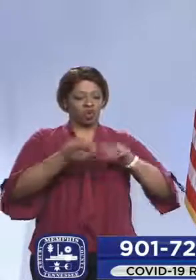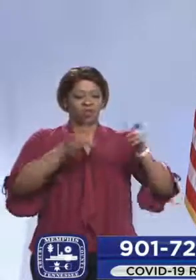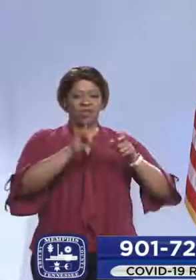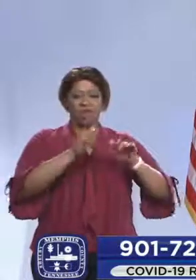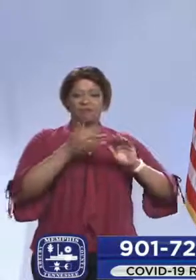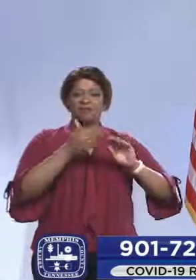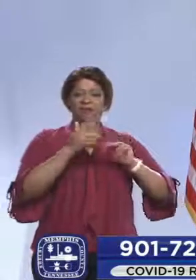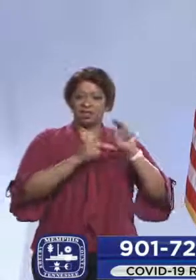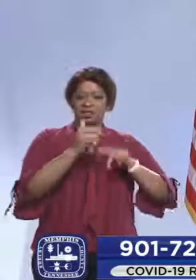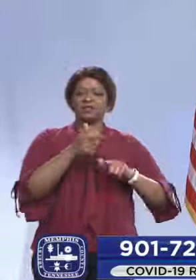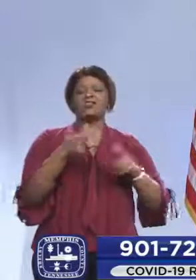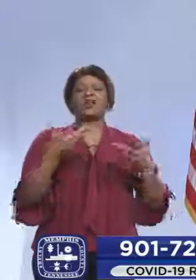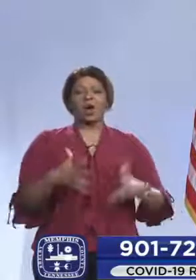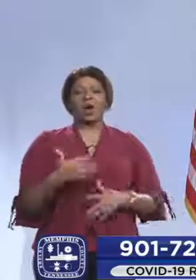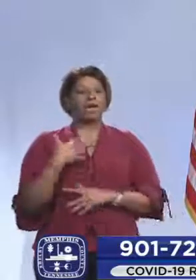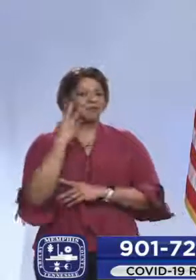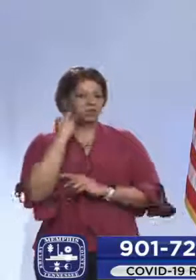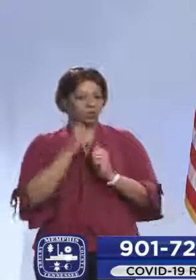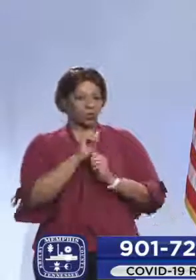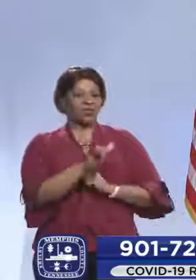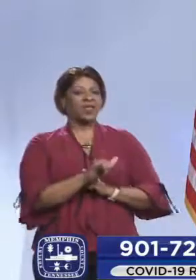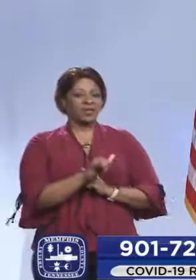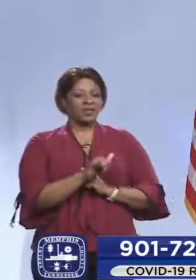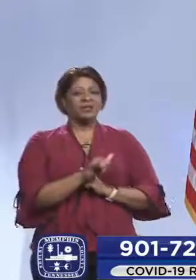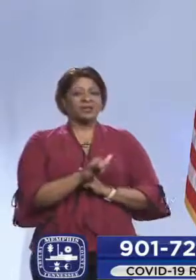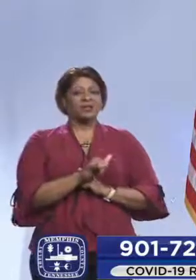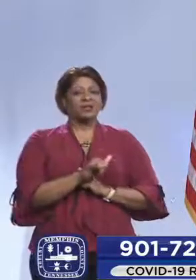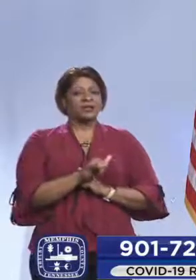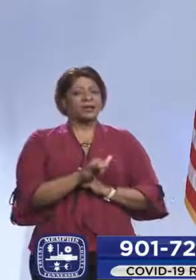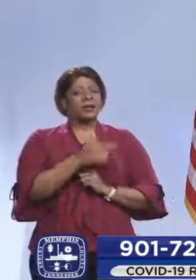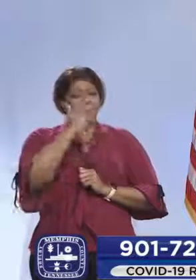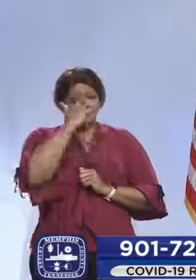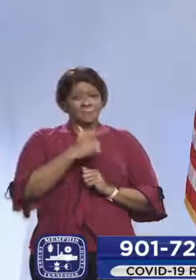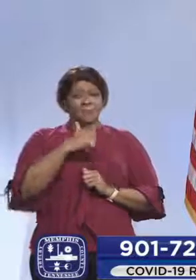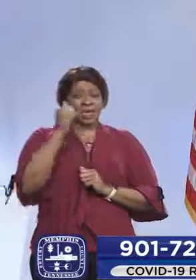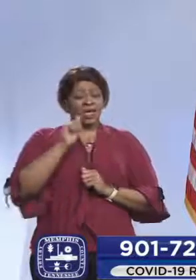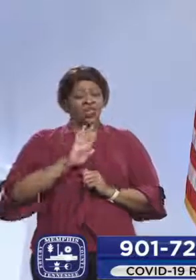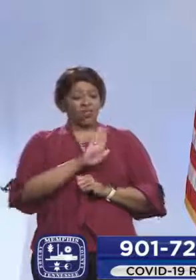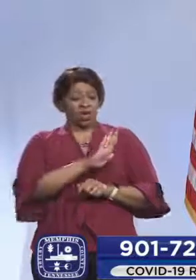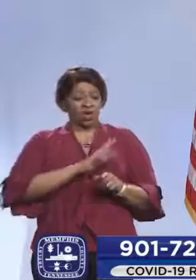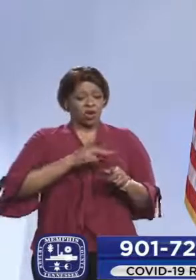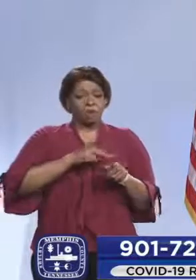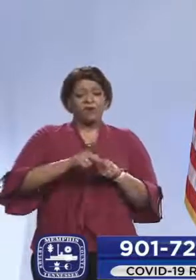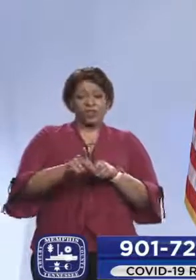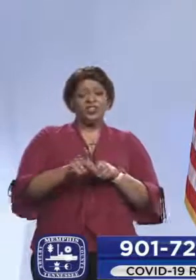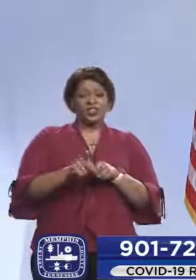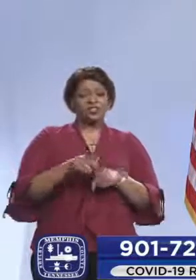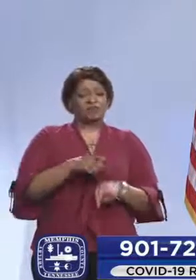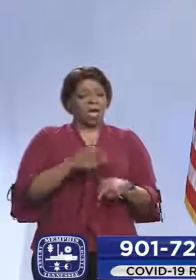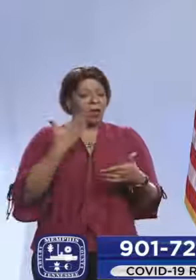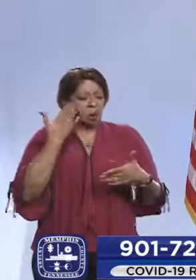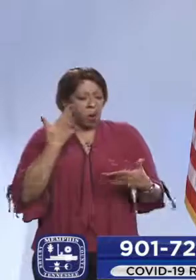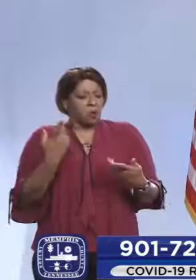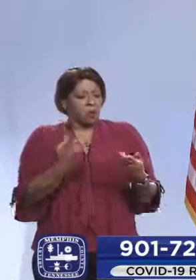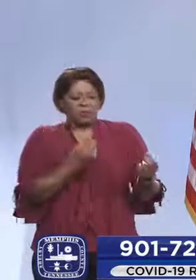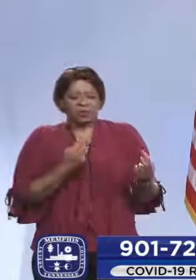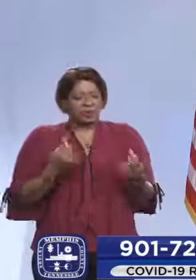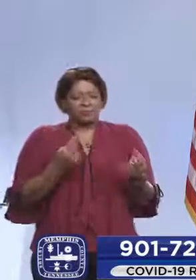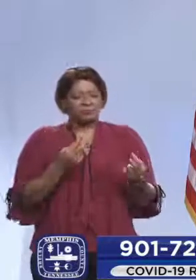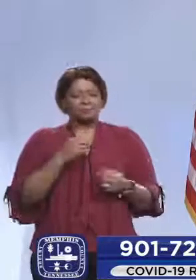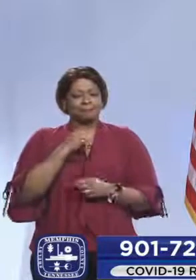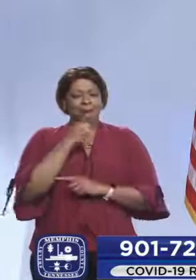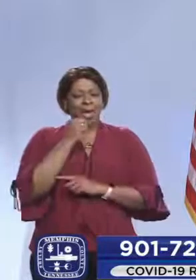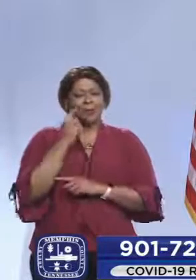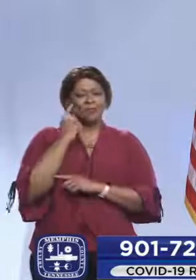have experience in that. So because of their profession, because they know what they're doing, I do not